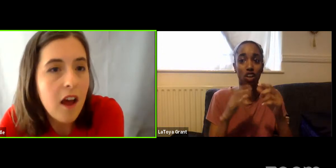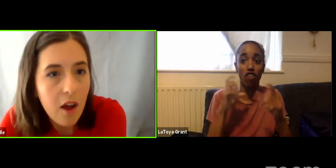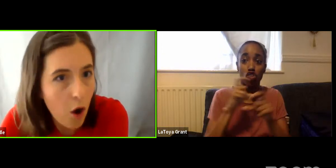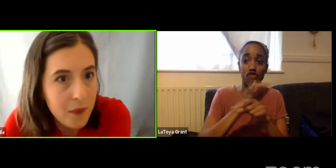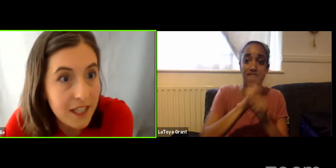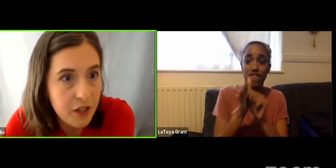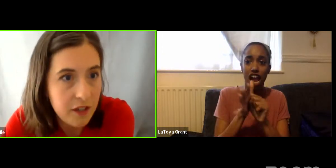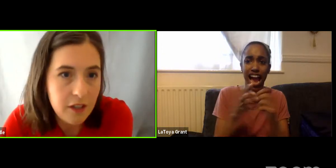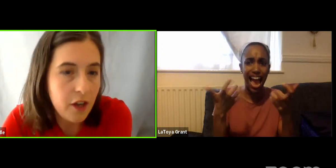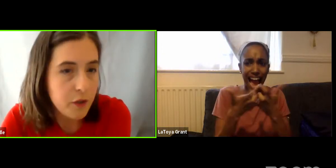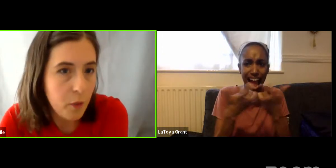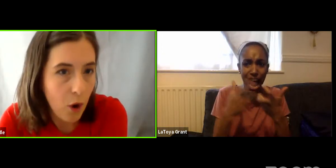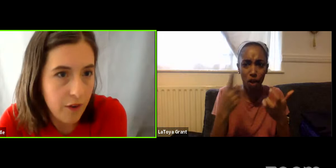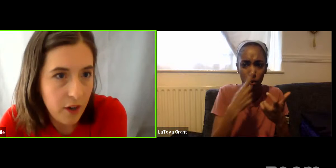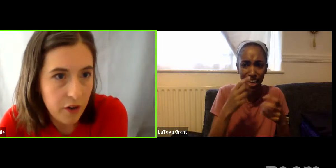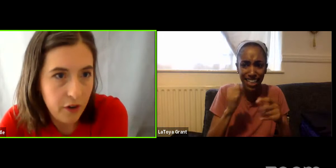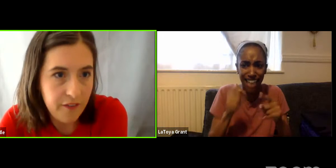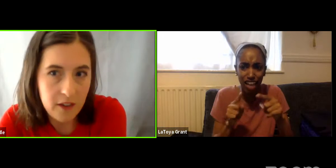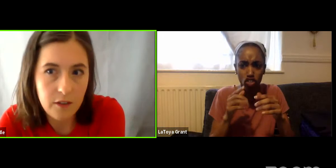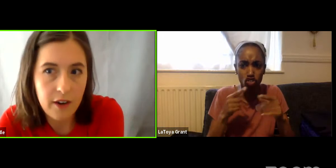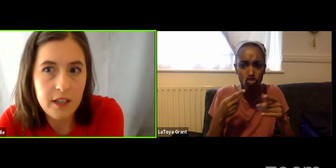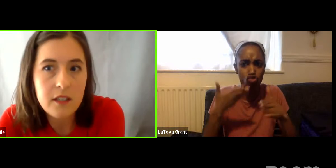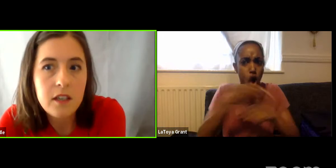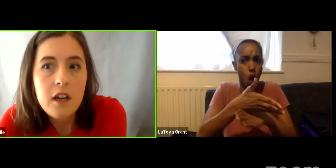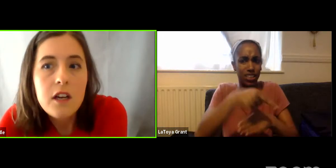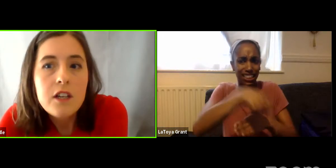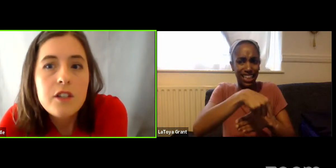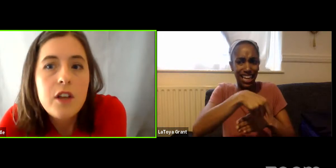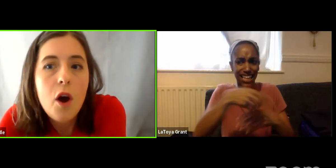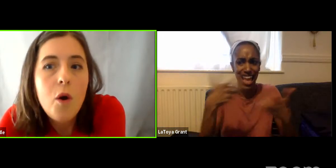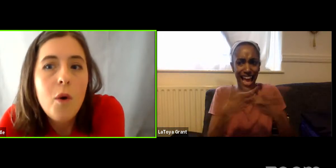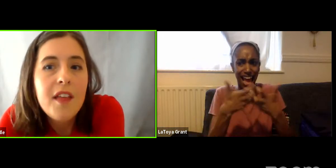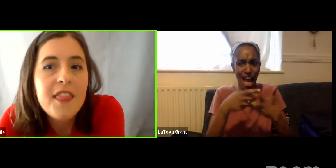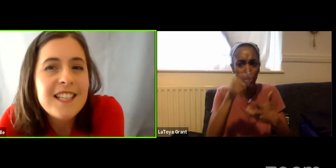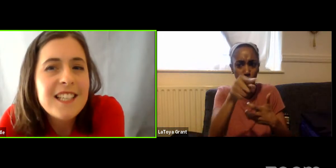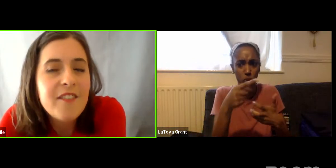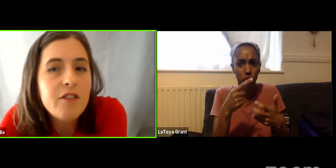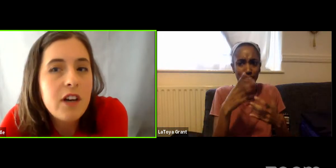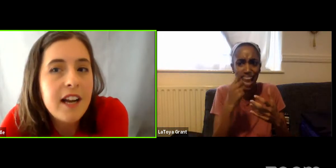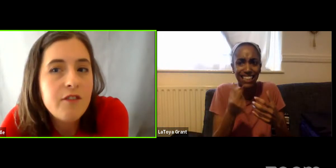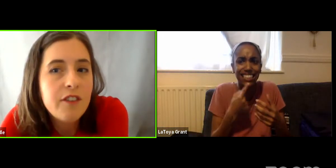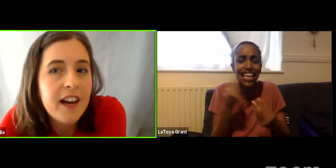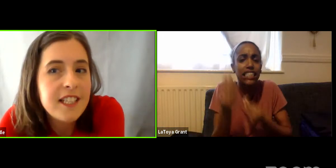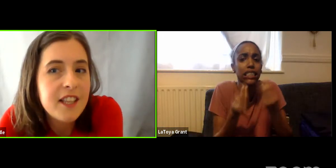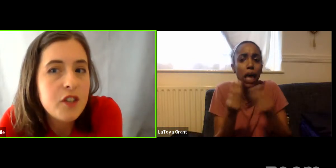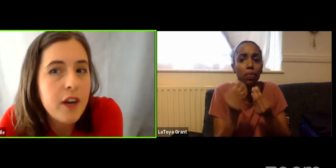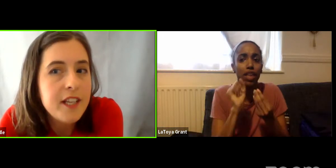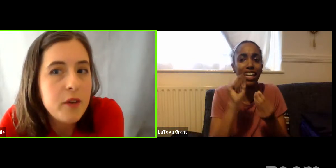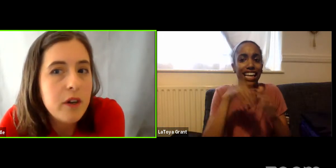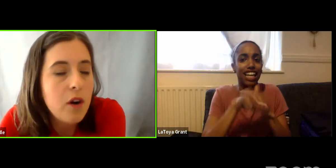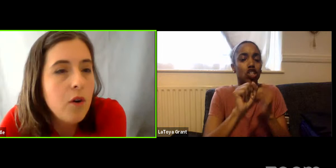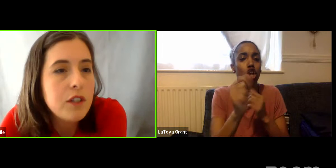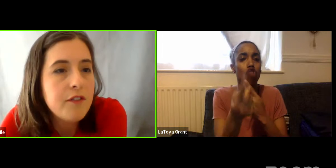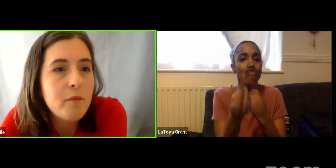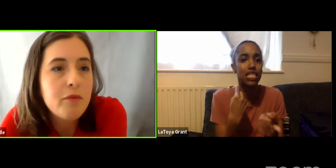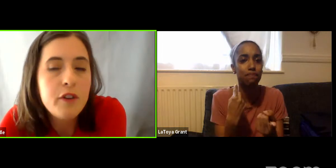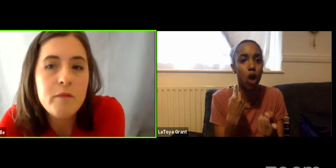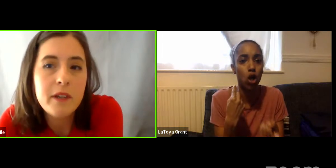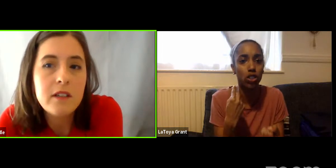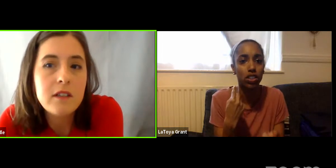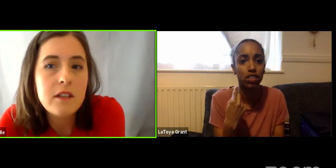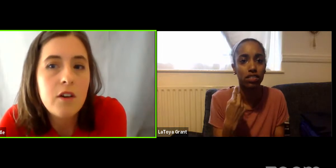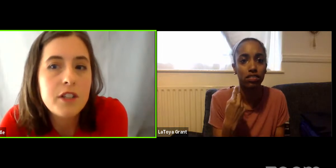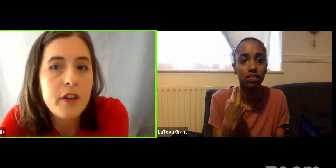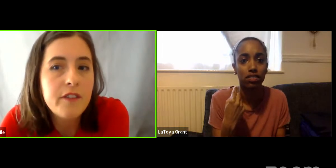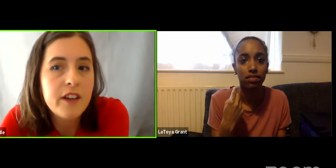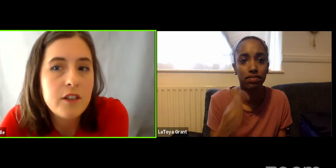in opposition to those who were already on universal credit. So this is even reflected in the trade union calls for an